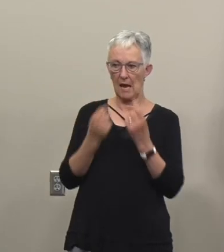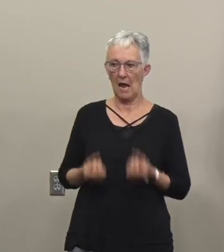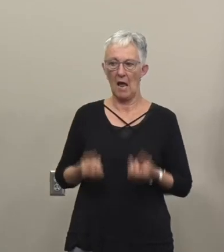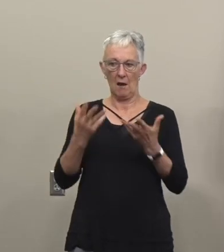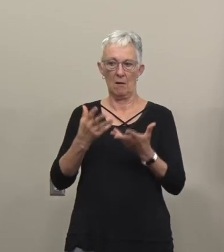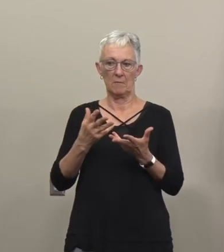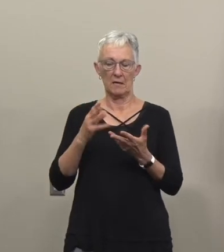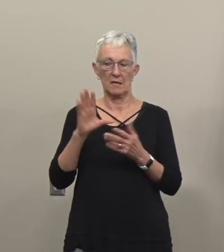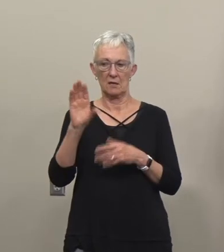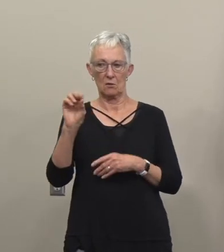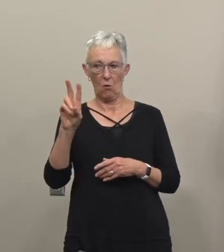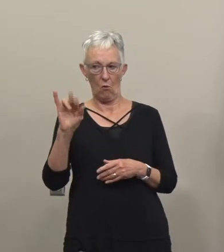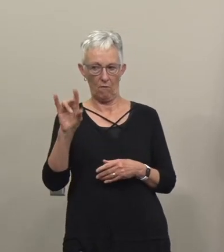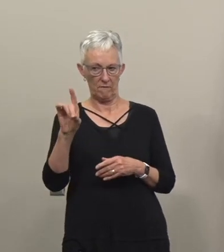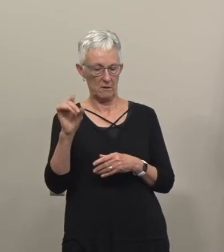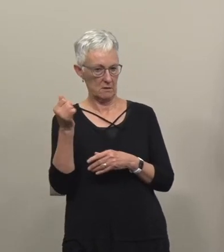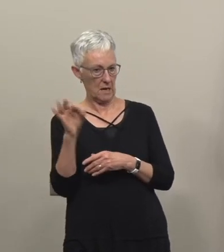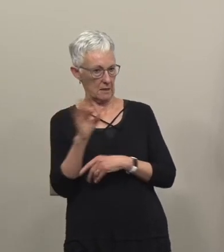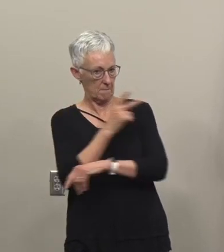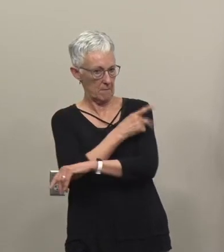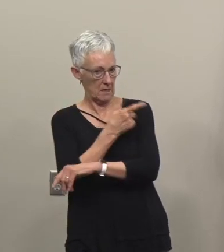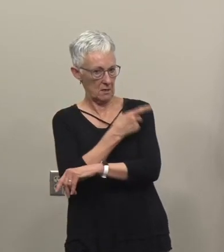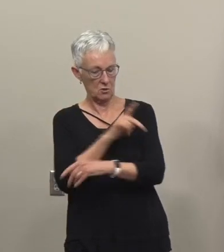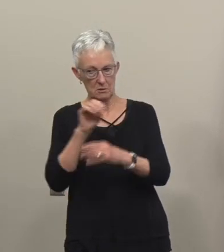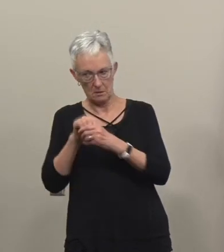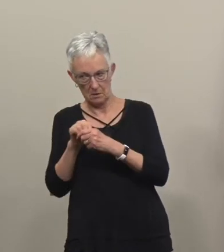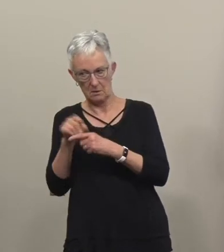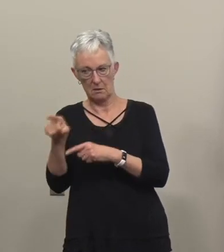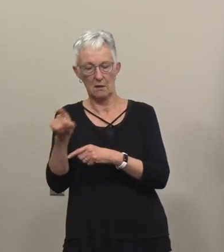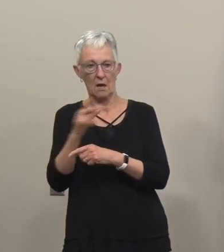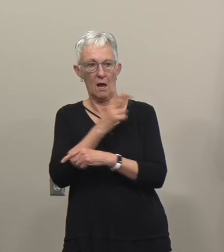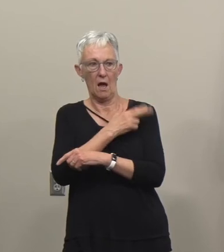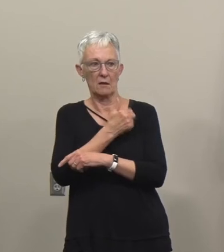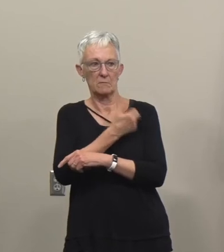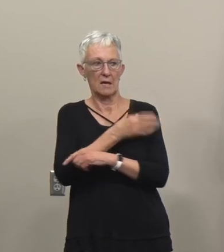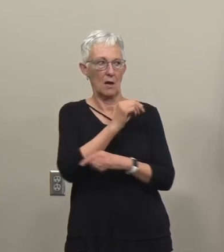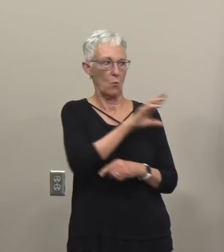they have and what else is happening in the